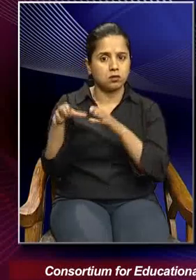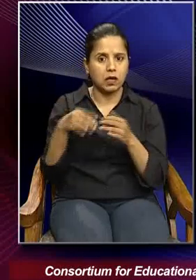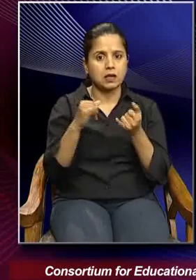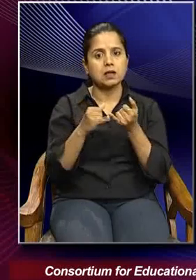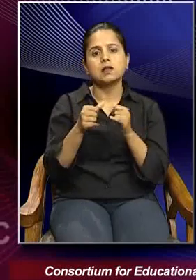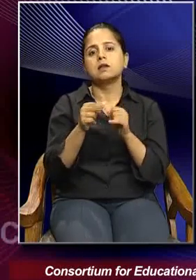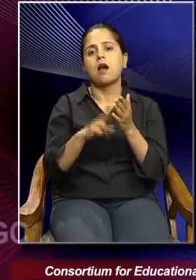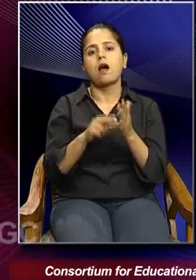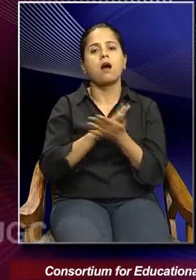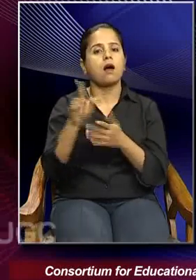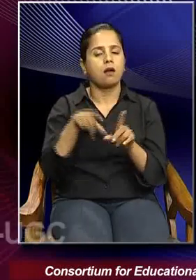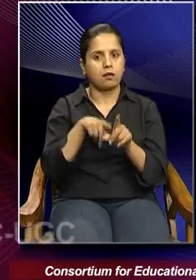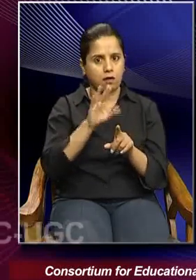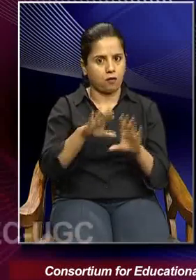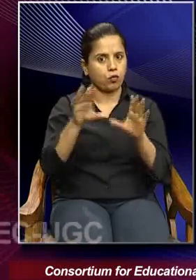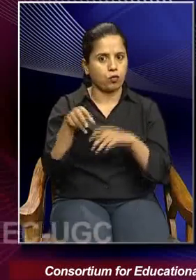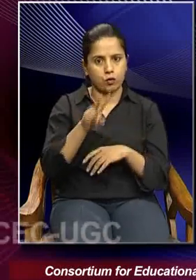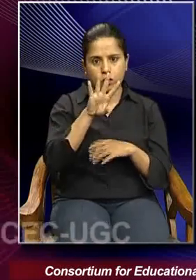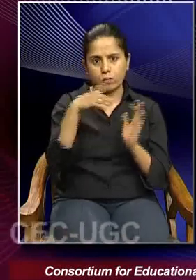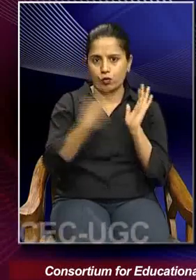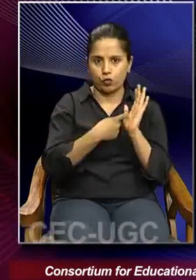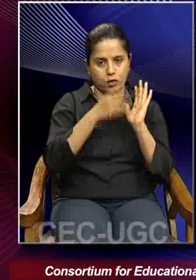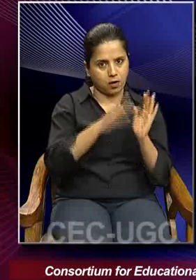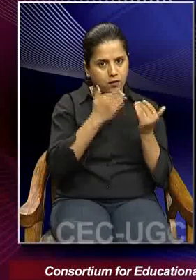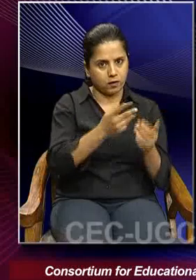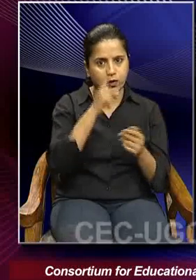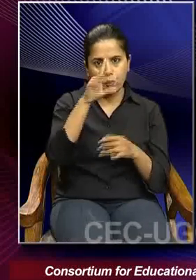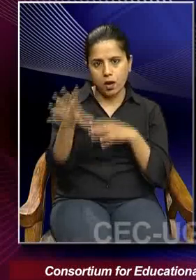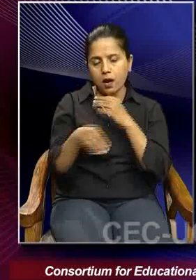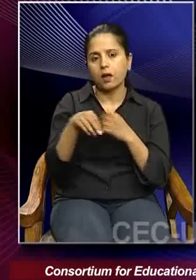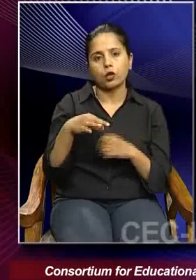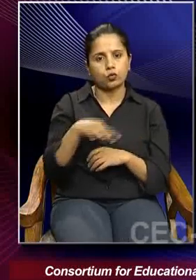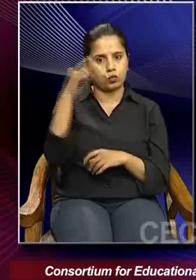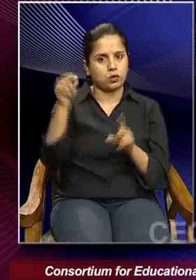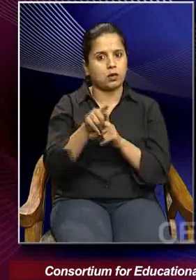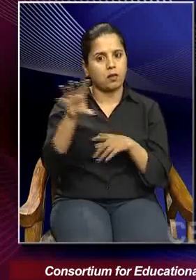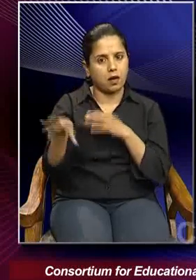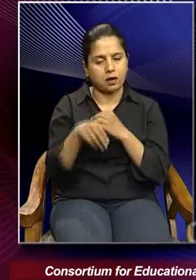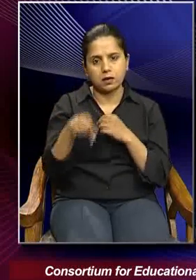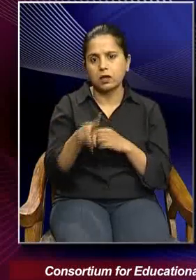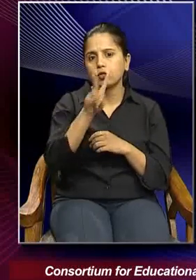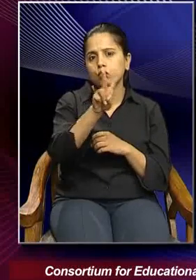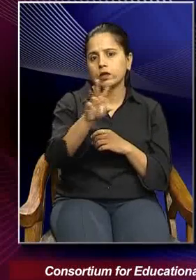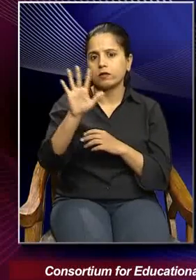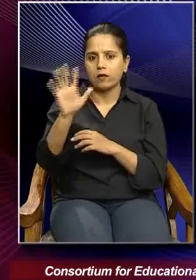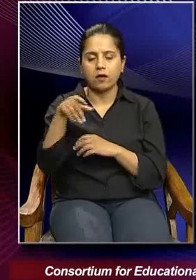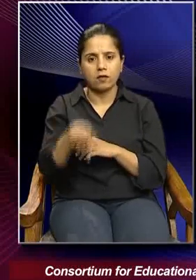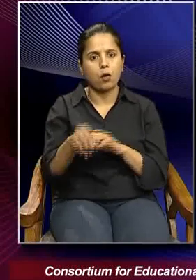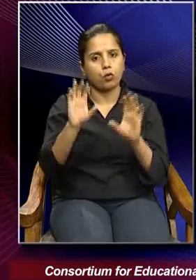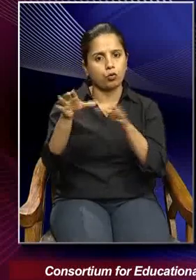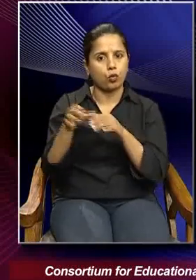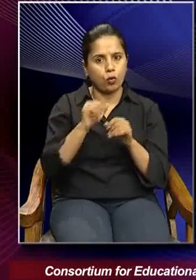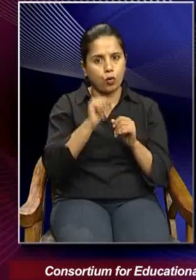So, along with the 24 principles, adding Purush to it becomes the 25 categories